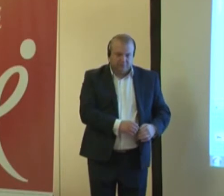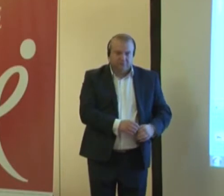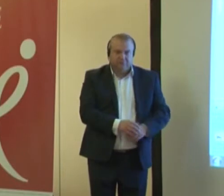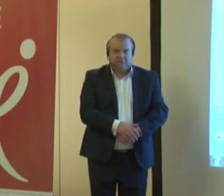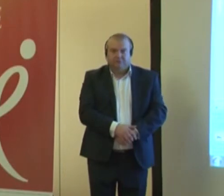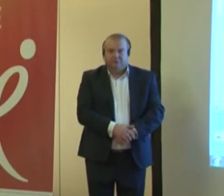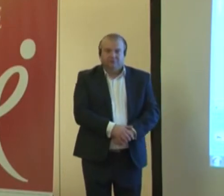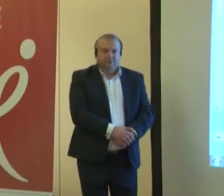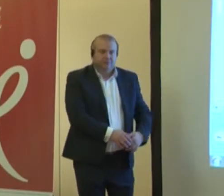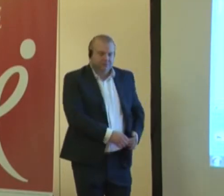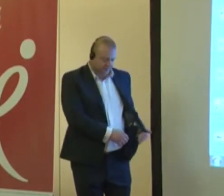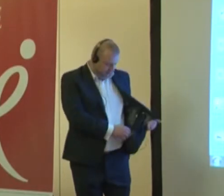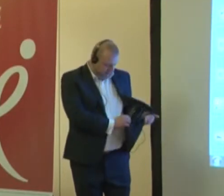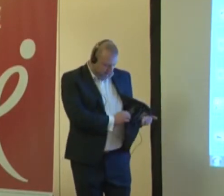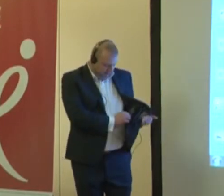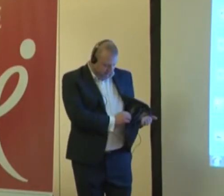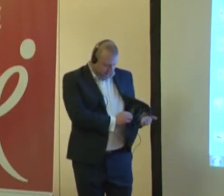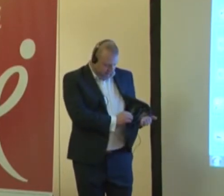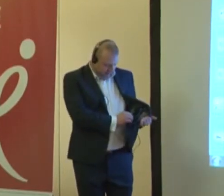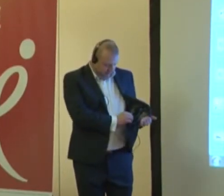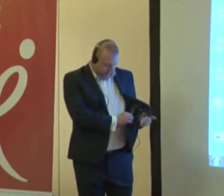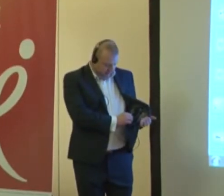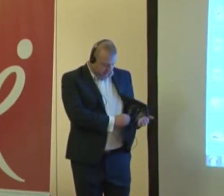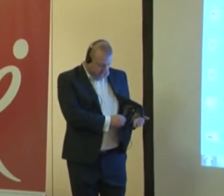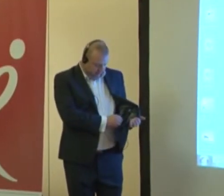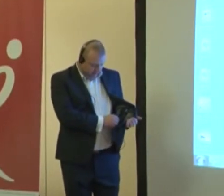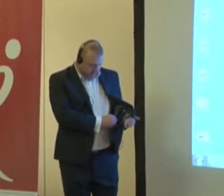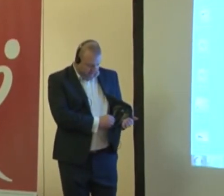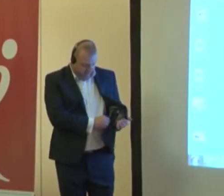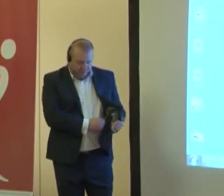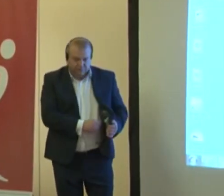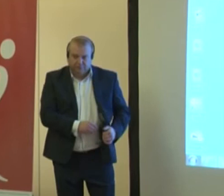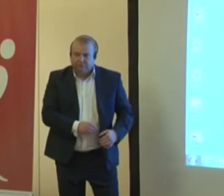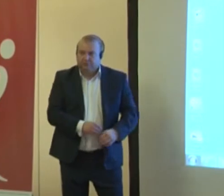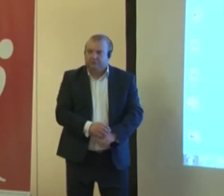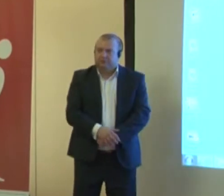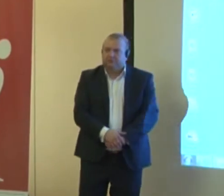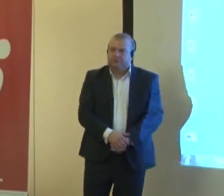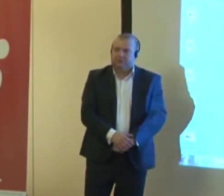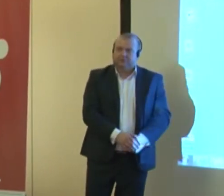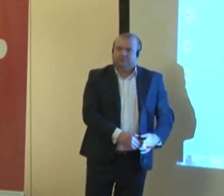I believe. Make this motion. You know the titles of yours?